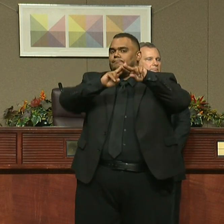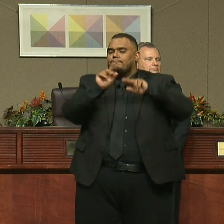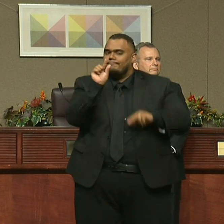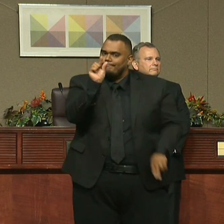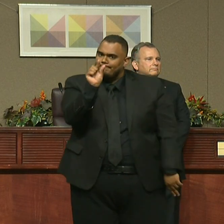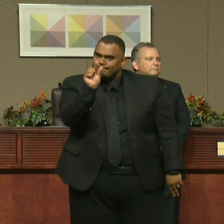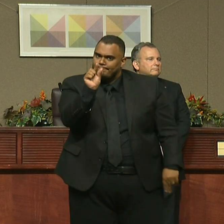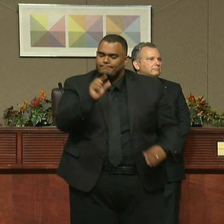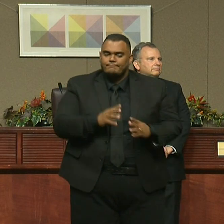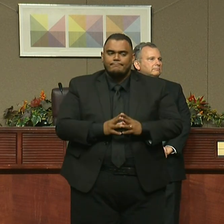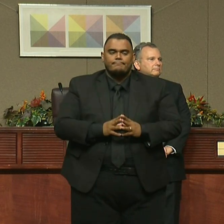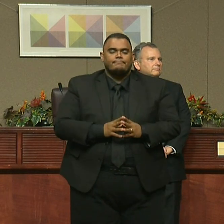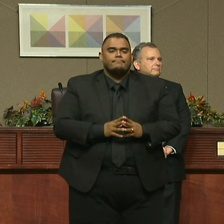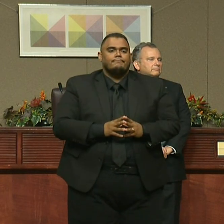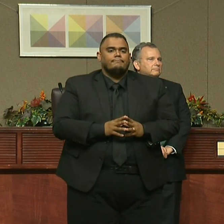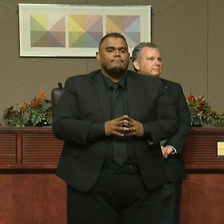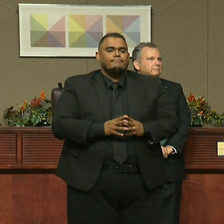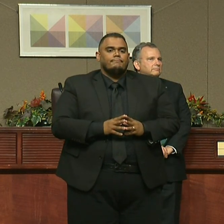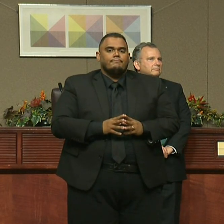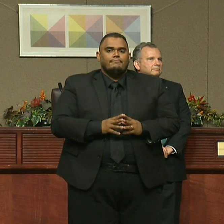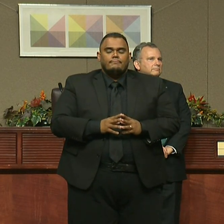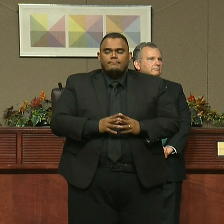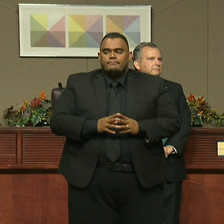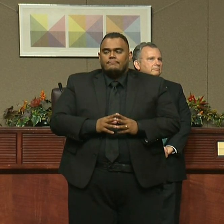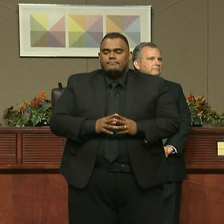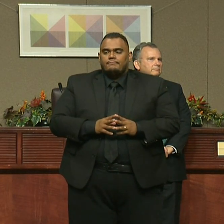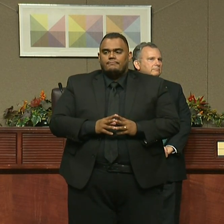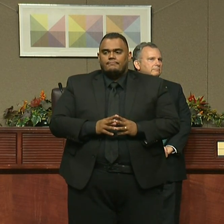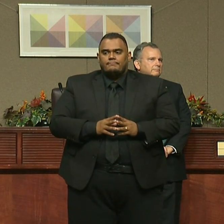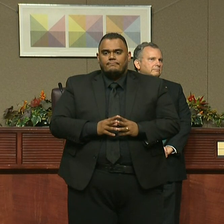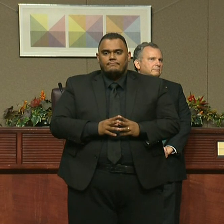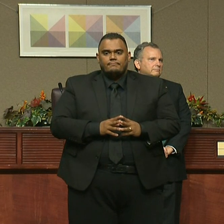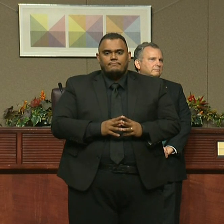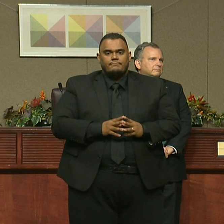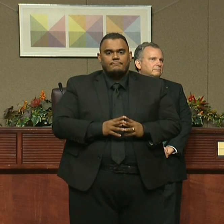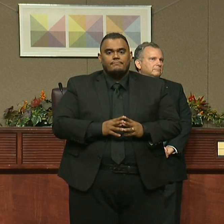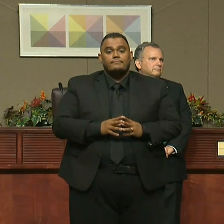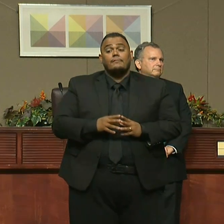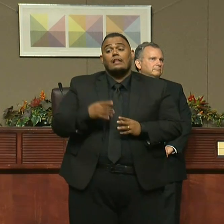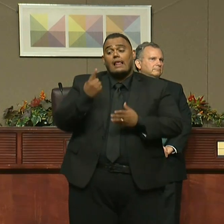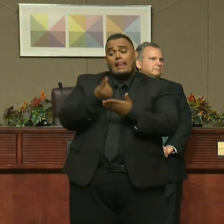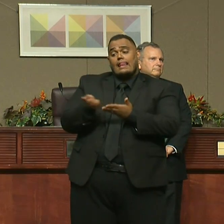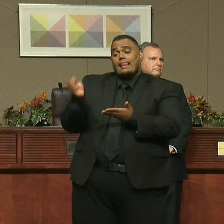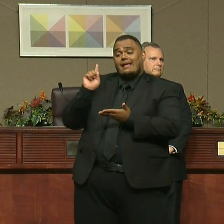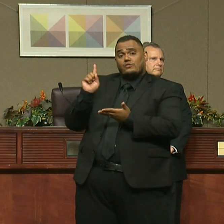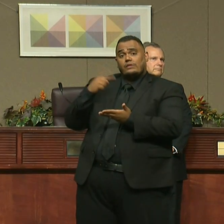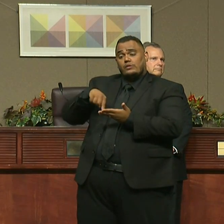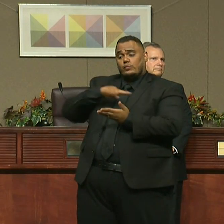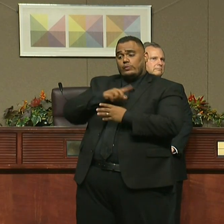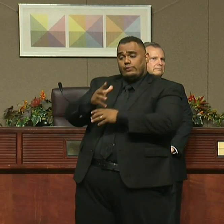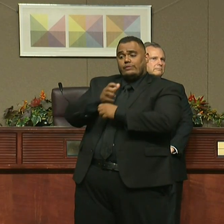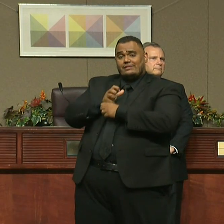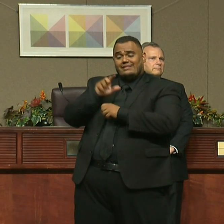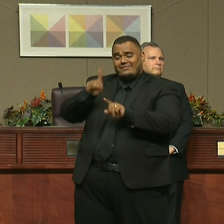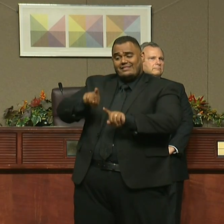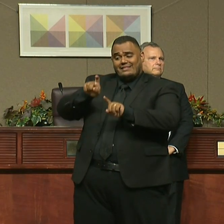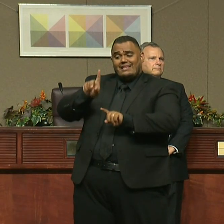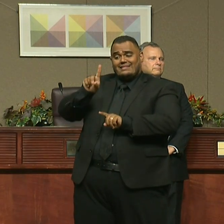Sometime the last week that we have full testing data was last week, and